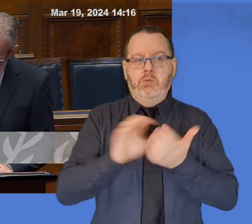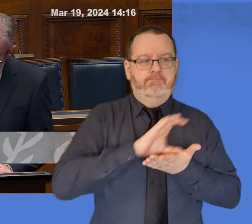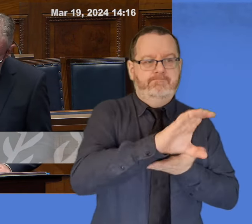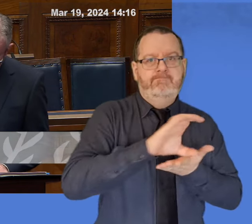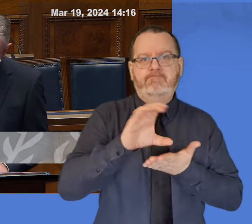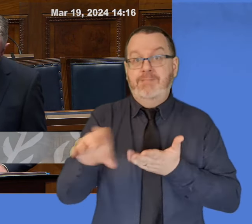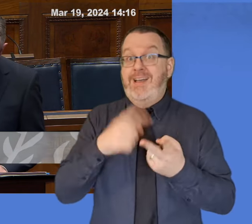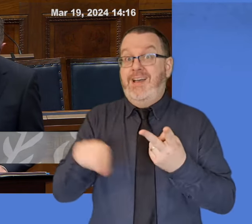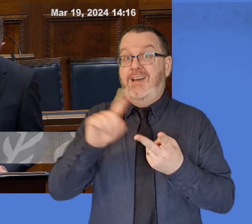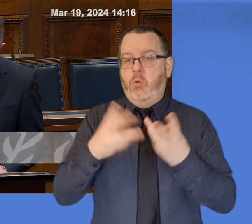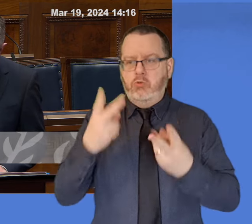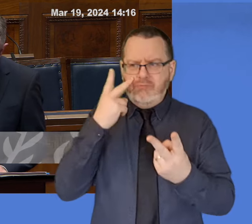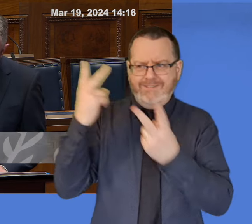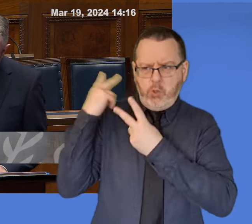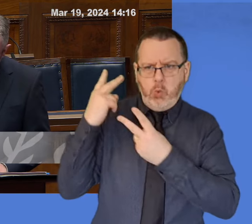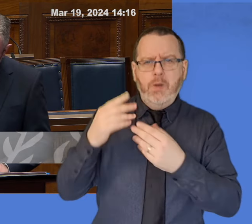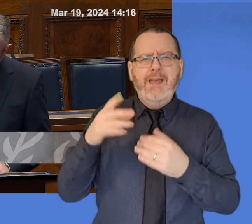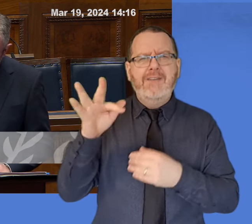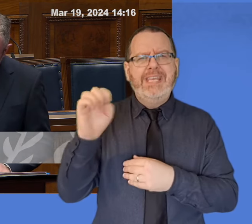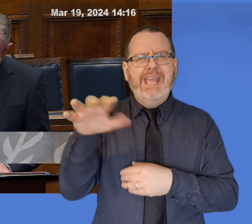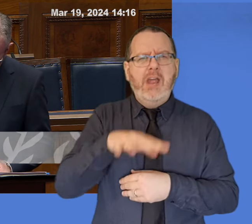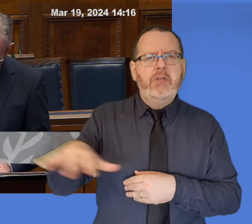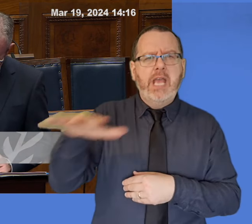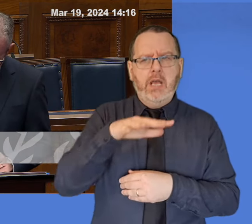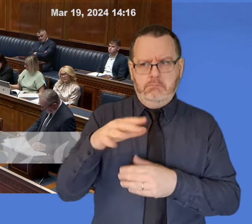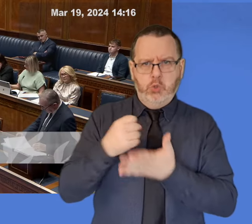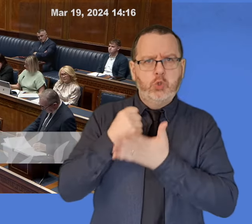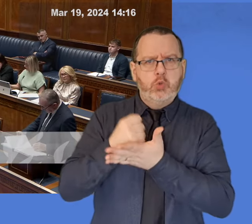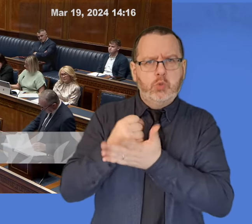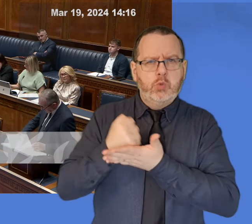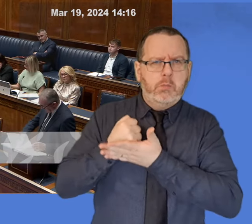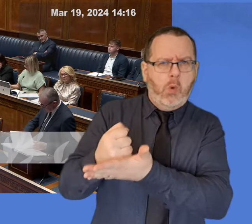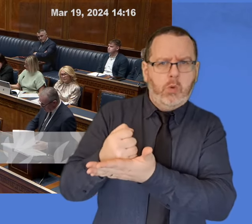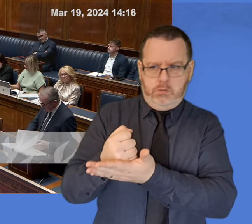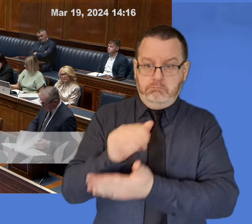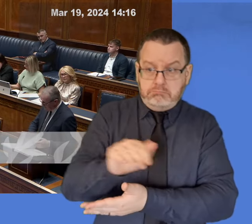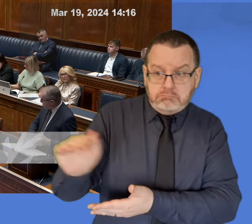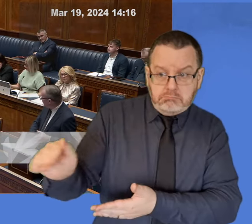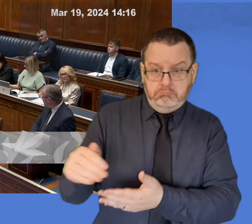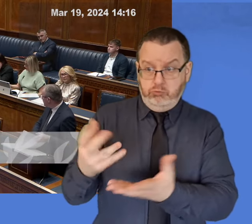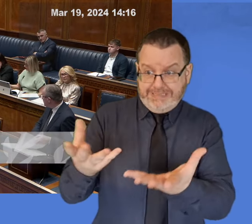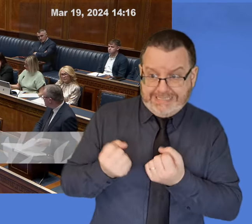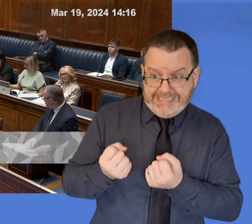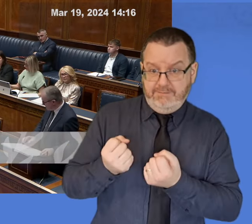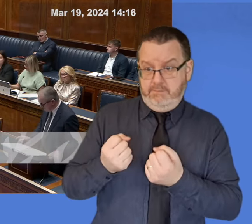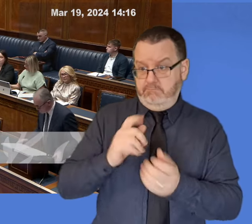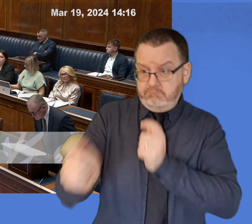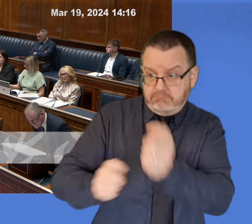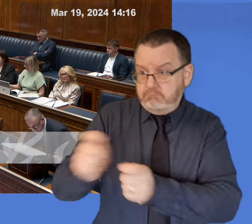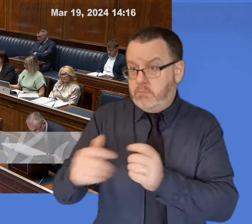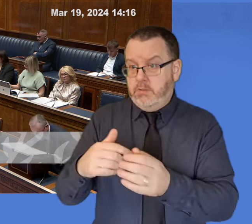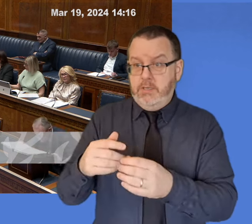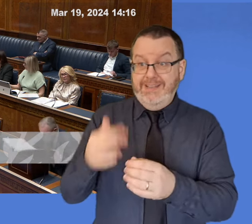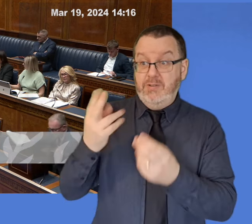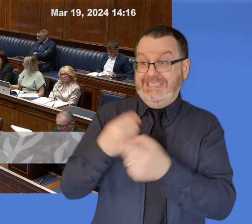for a review of student support within further education to ensure support measures are being targeted as well as possible on the basis of need. Mr.